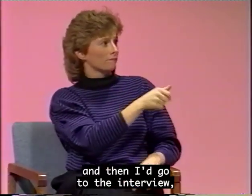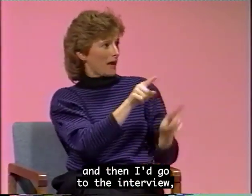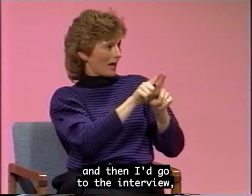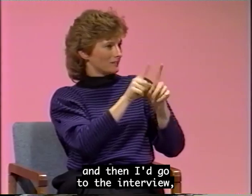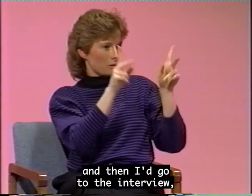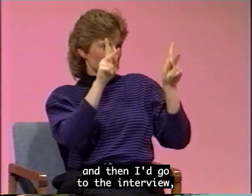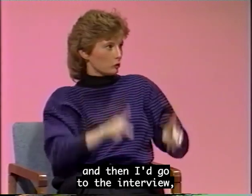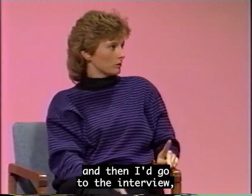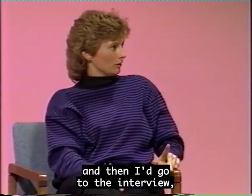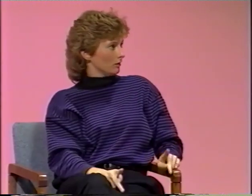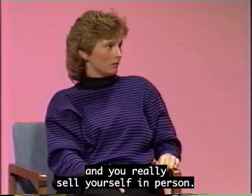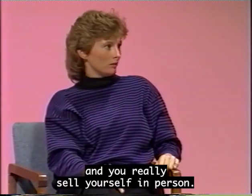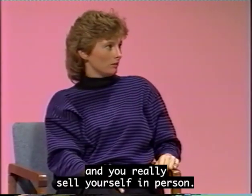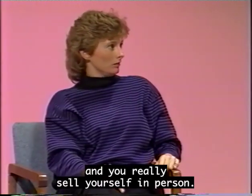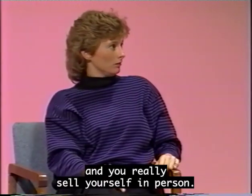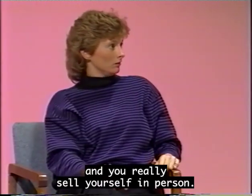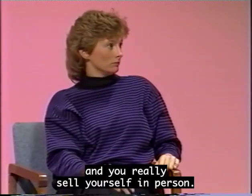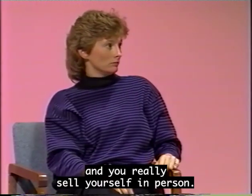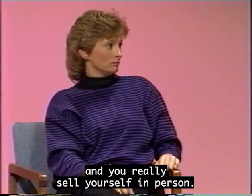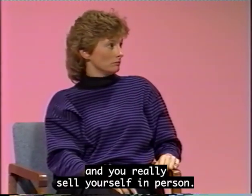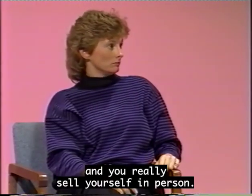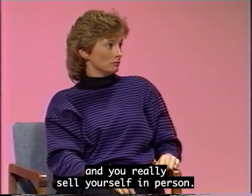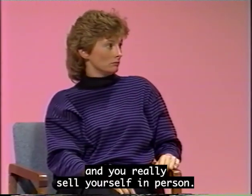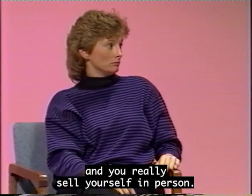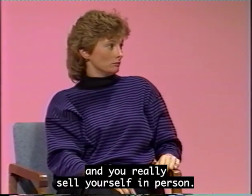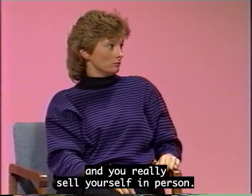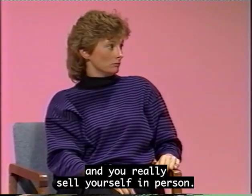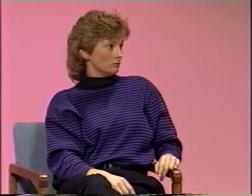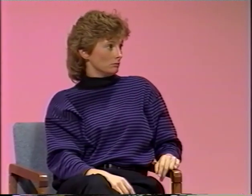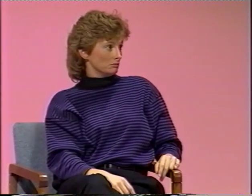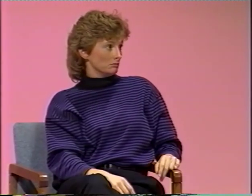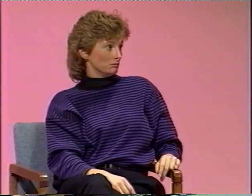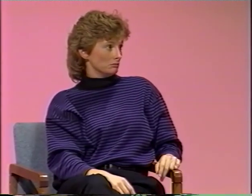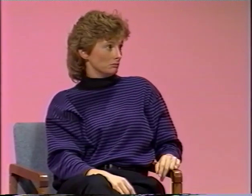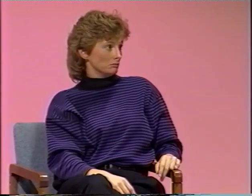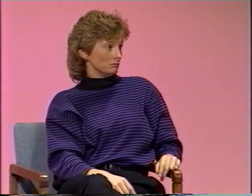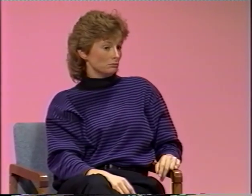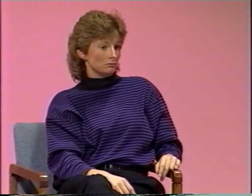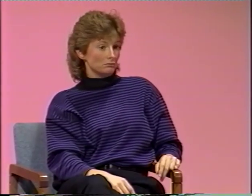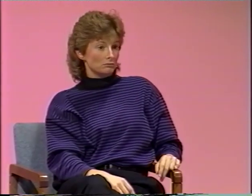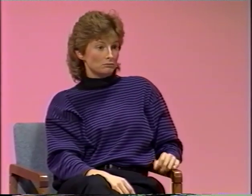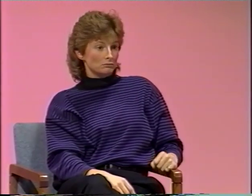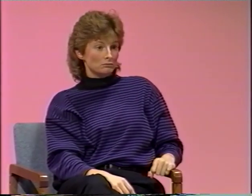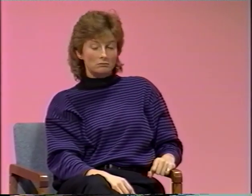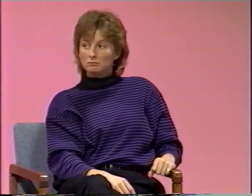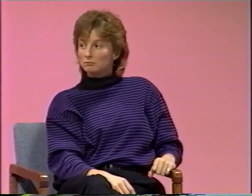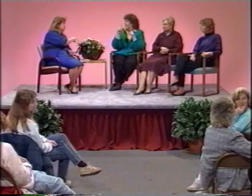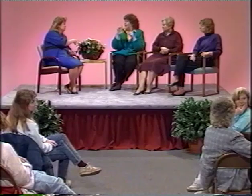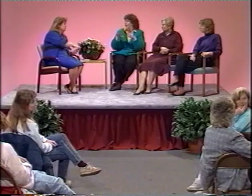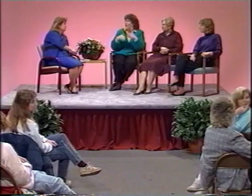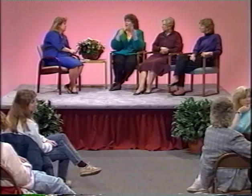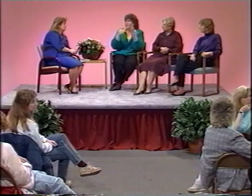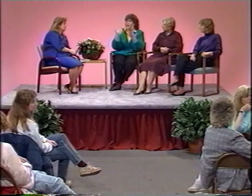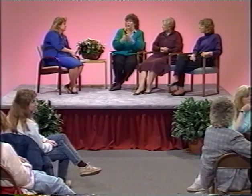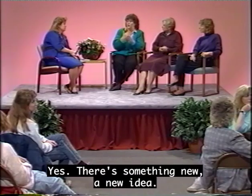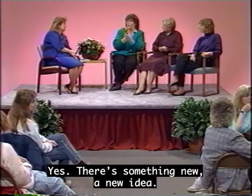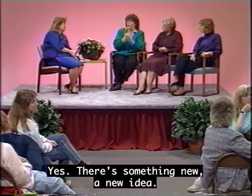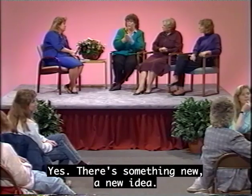interview, and you really sell yourself in person. Yes,